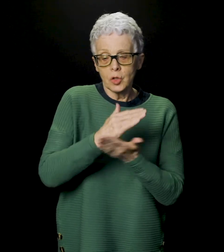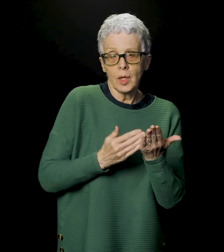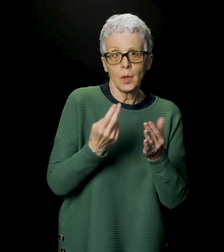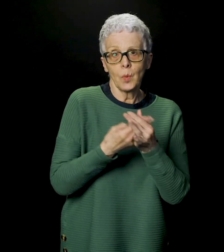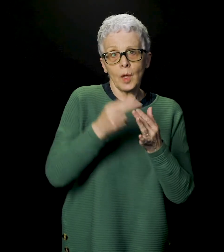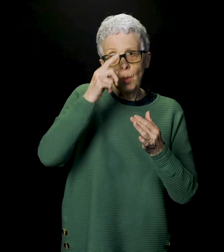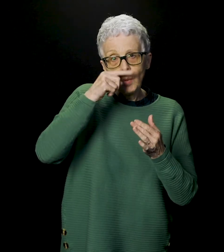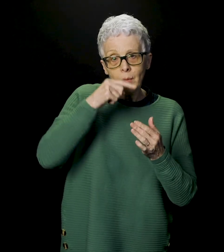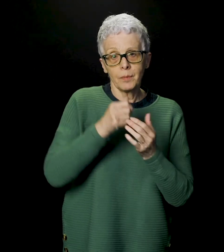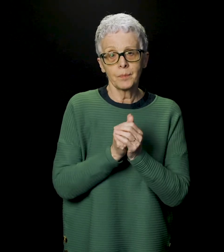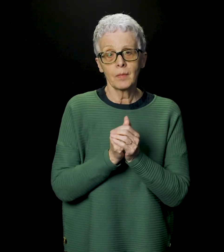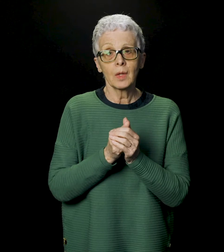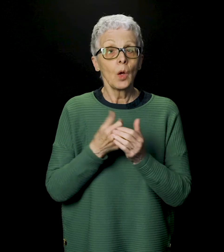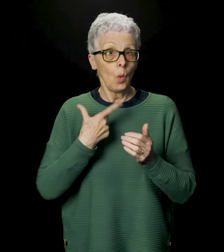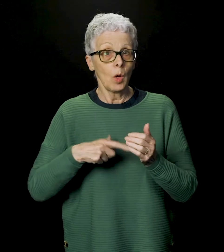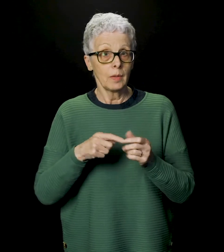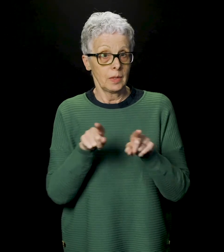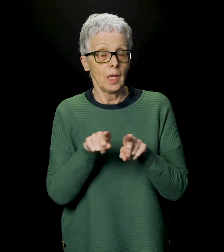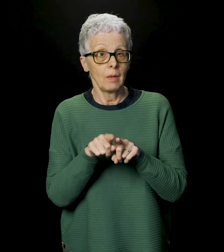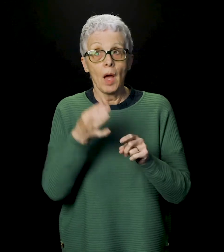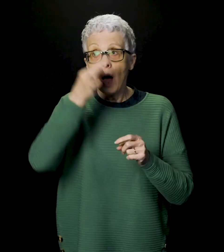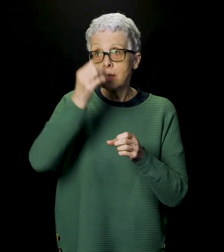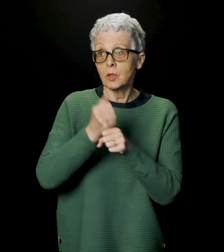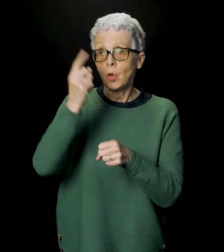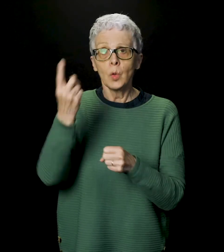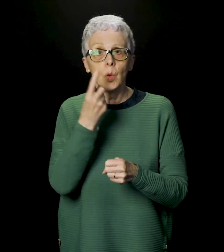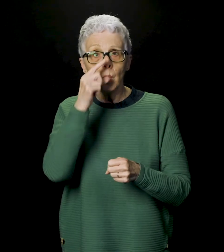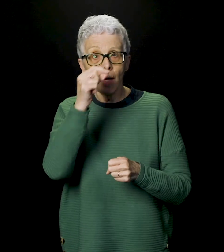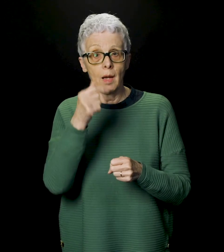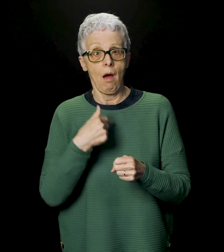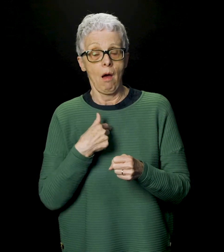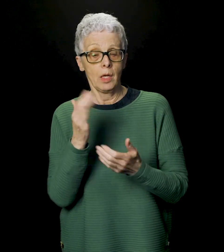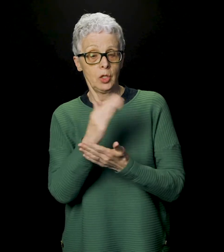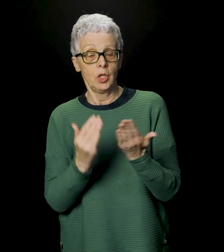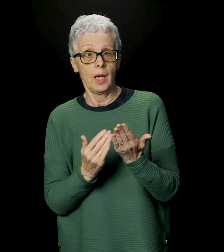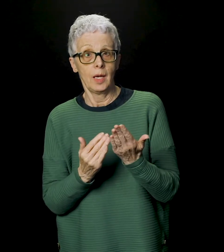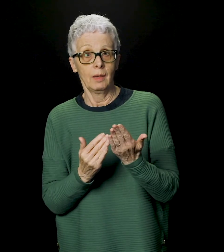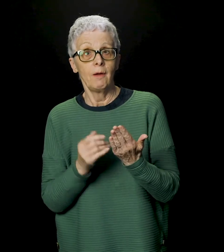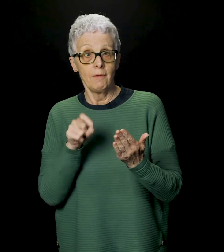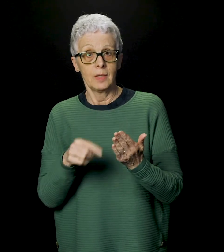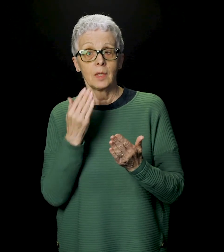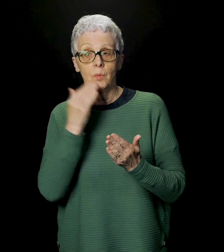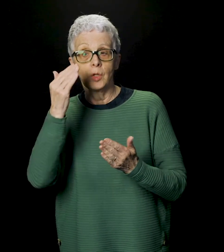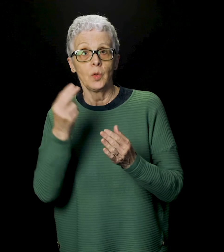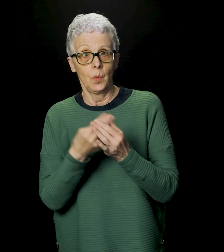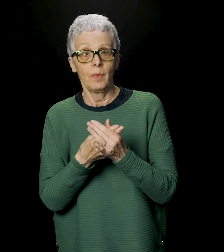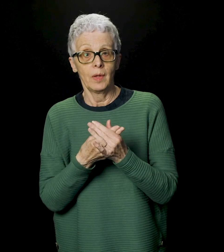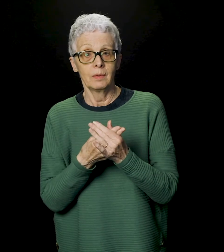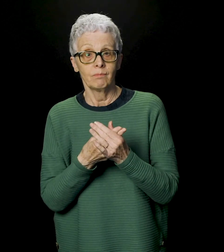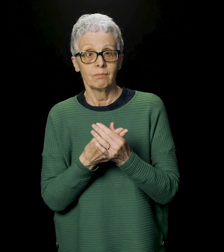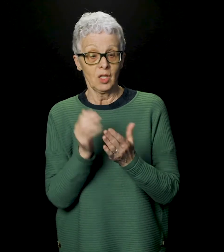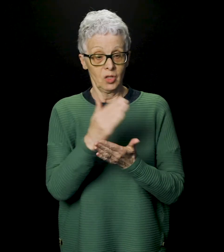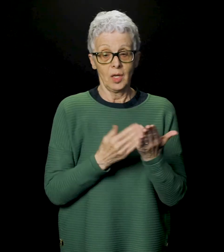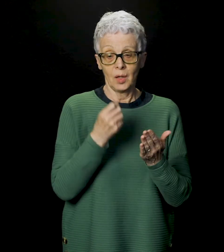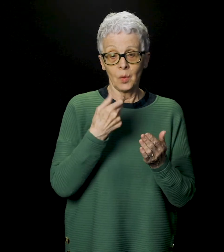people. Why don't you ask God right now, who is somebody that you could share this message with? Literally